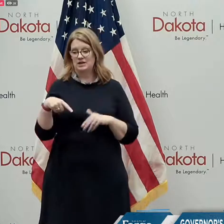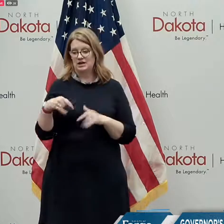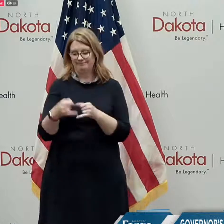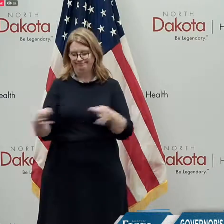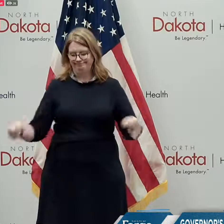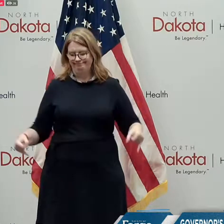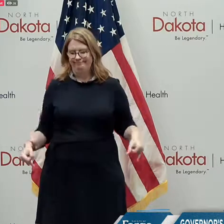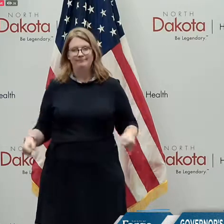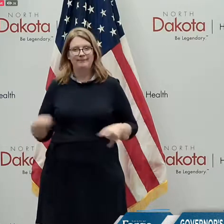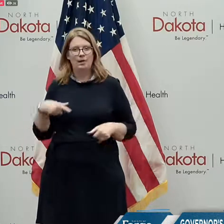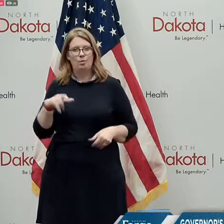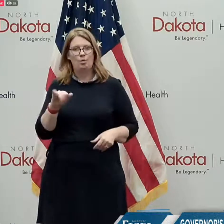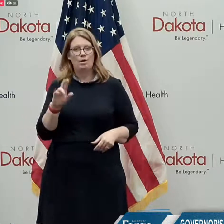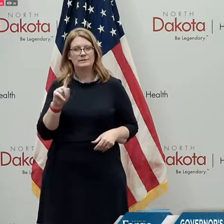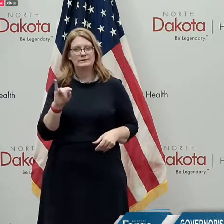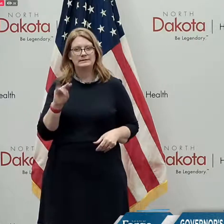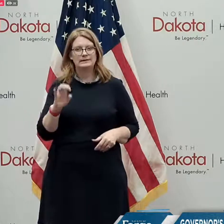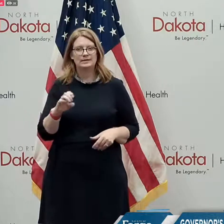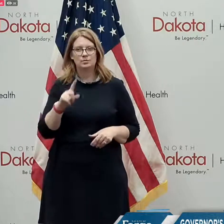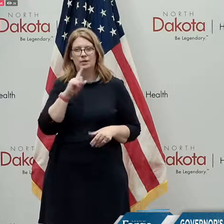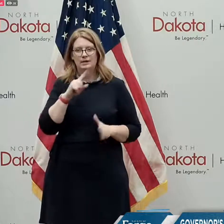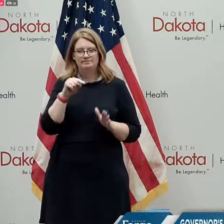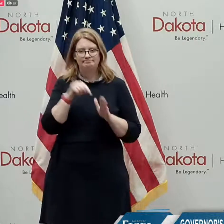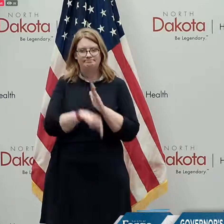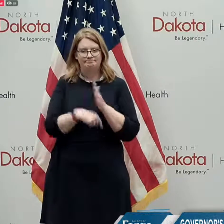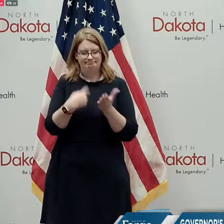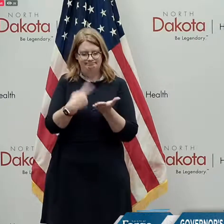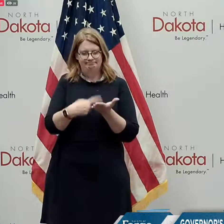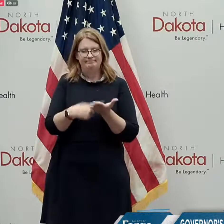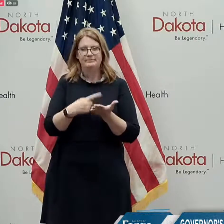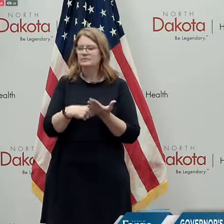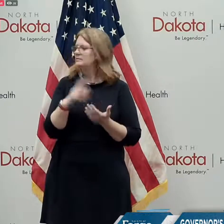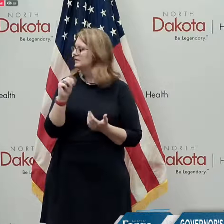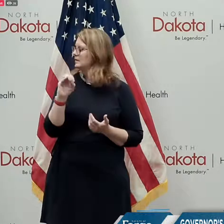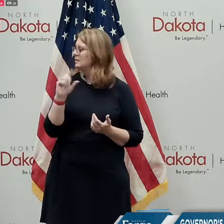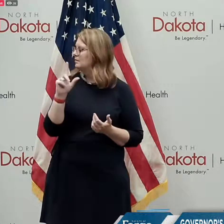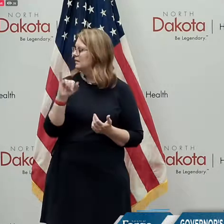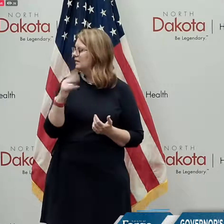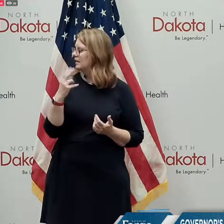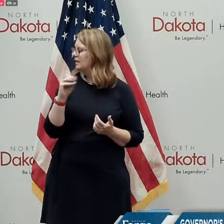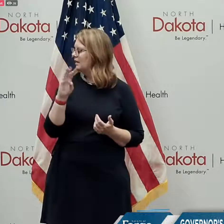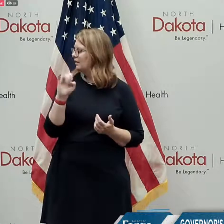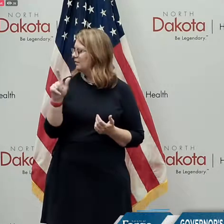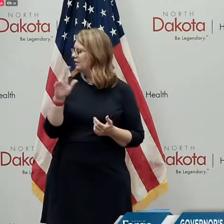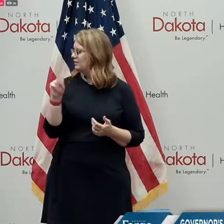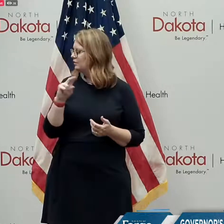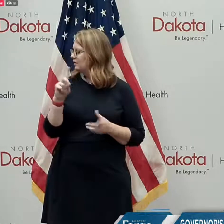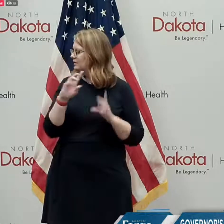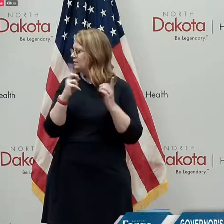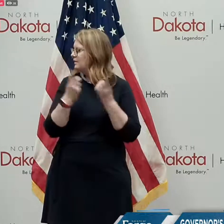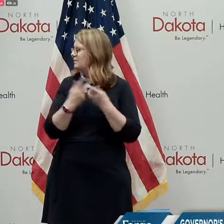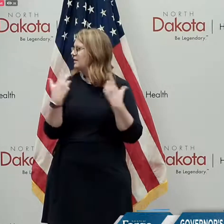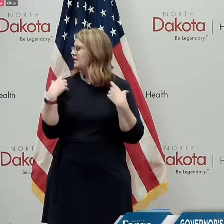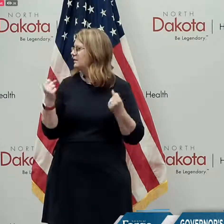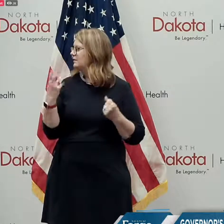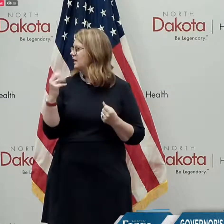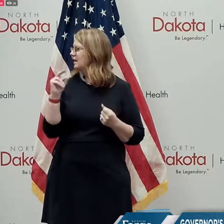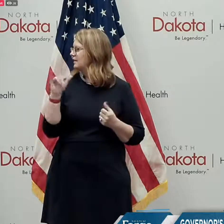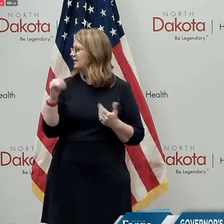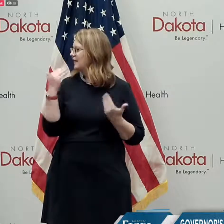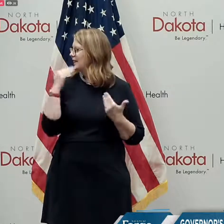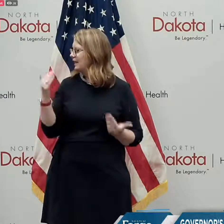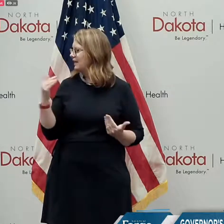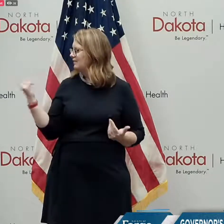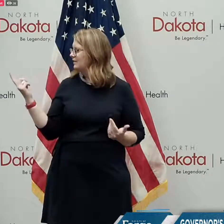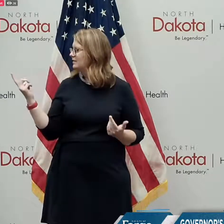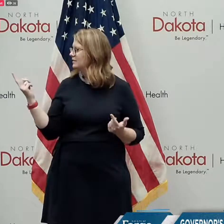save lives. So here to break it down for us, Molly Hall, our Immunization Program Manager, North Dakota Department of Health. Holly, thanks for being here today, and